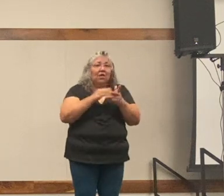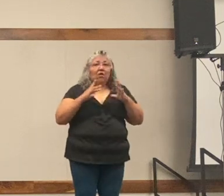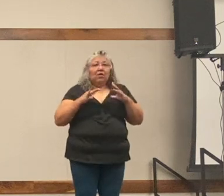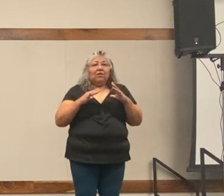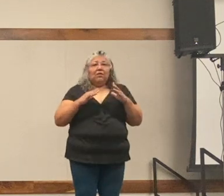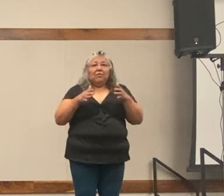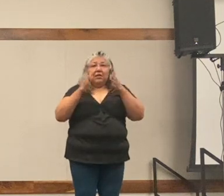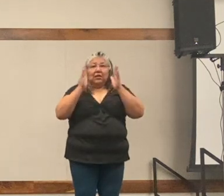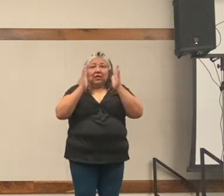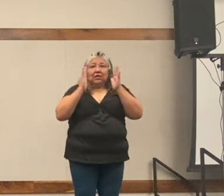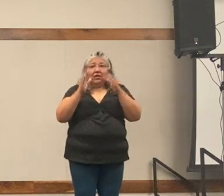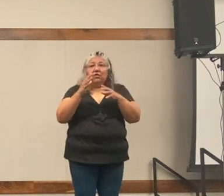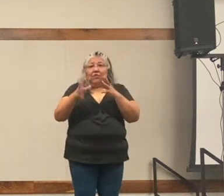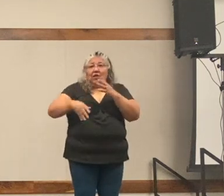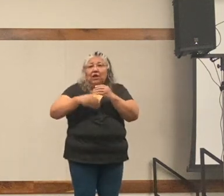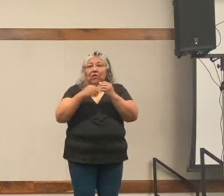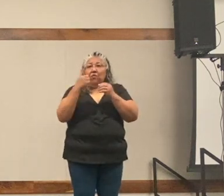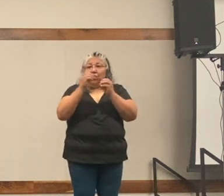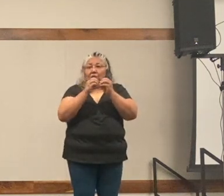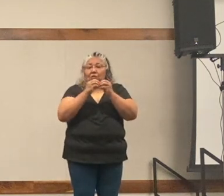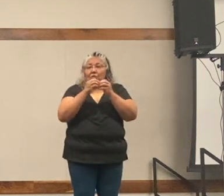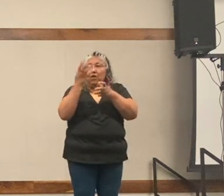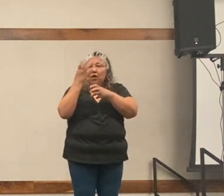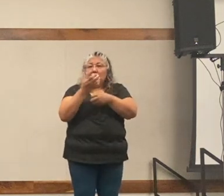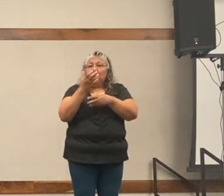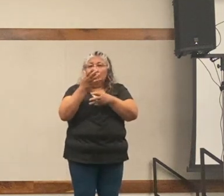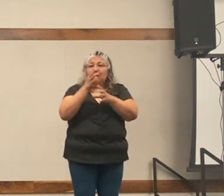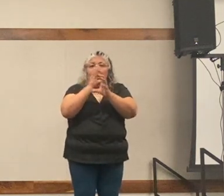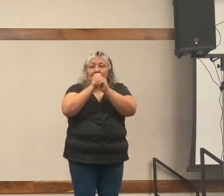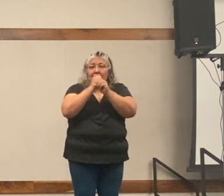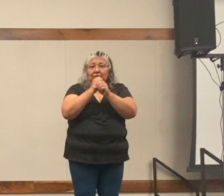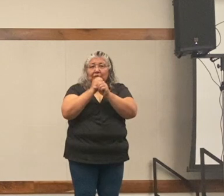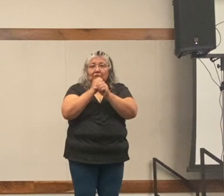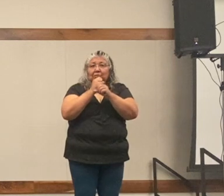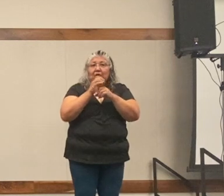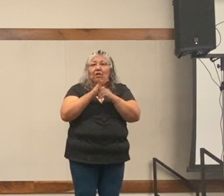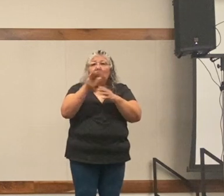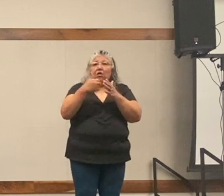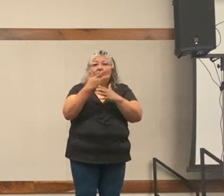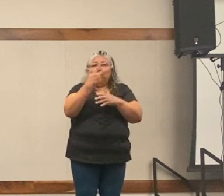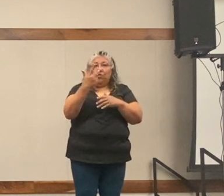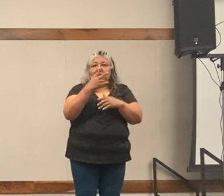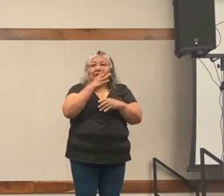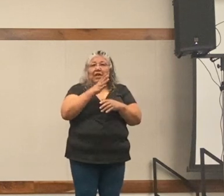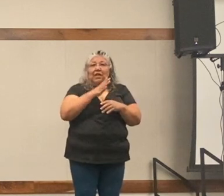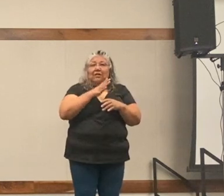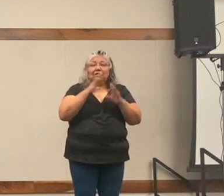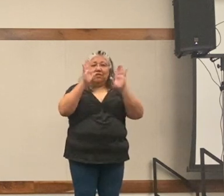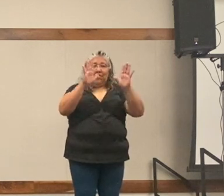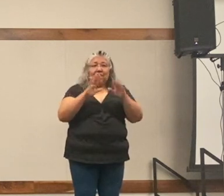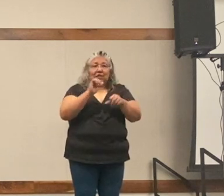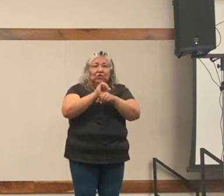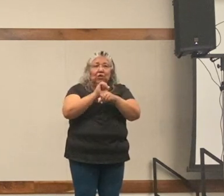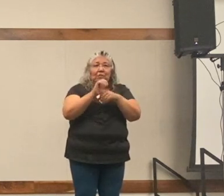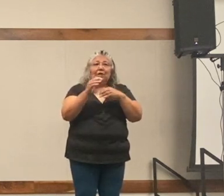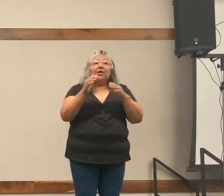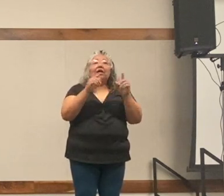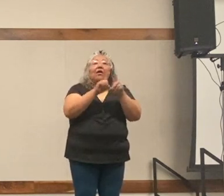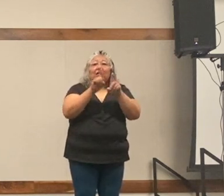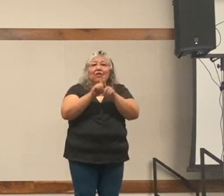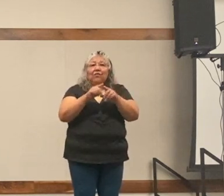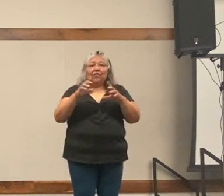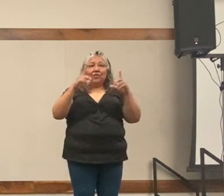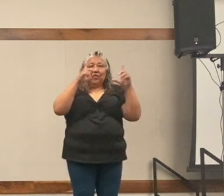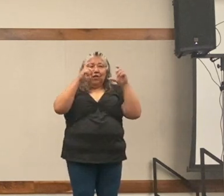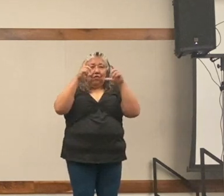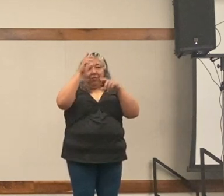want to add just one more announcement to the announcements. All three ladies did a fantastic job. Even the cameraman